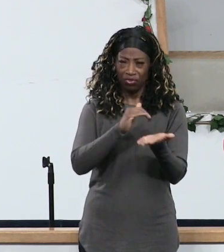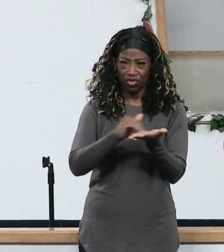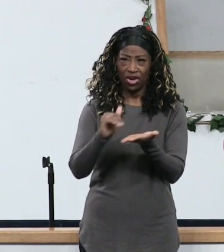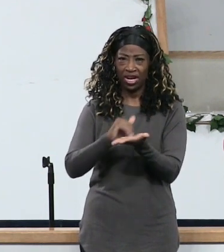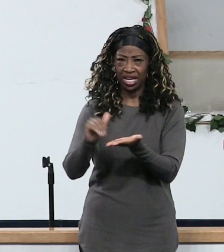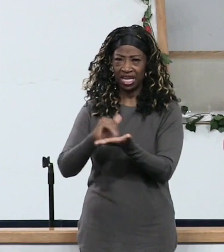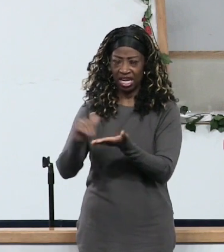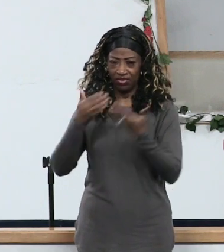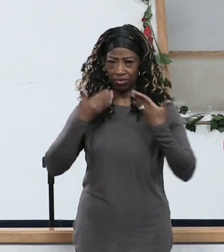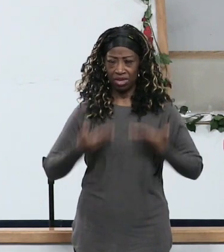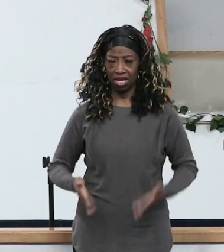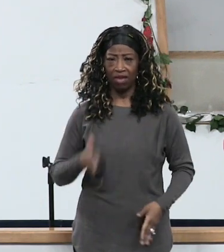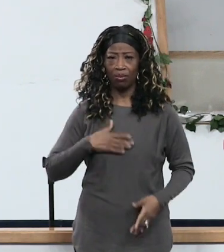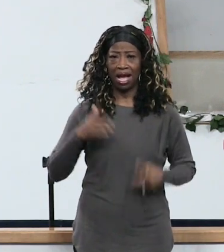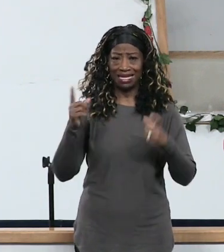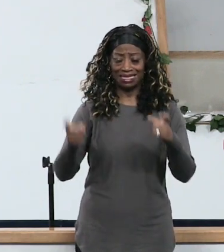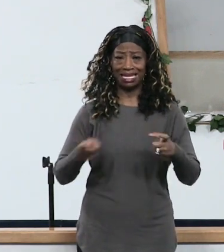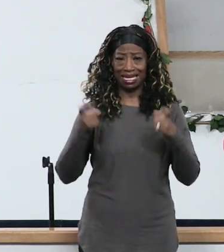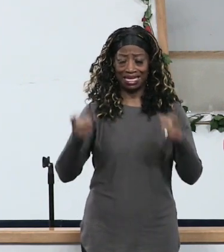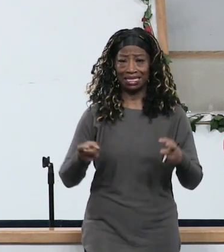forgive me of my sin.